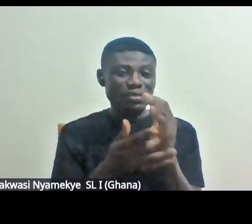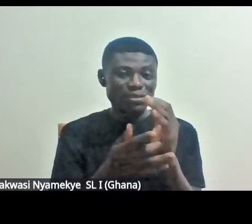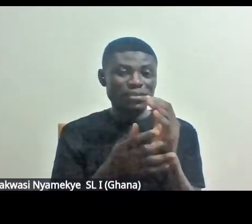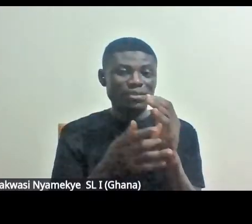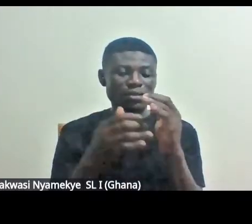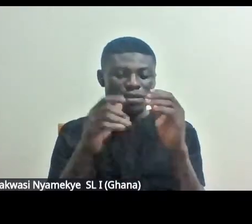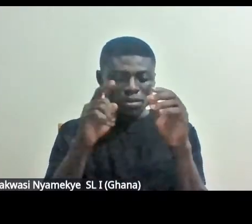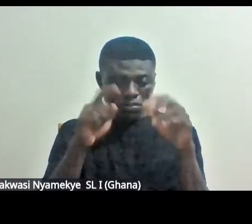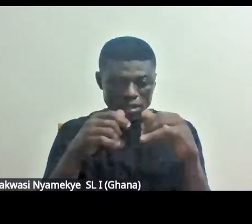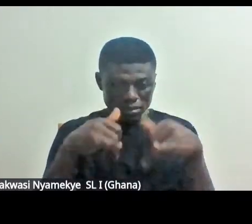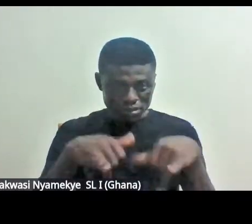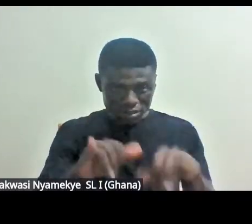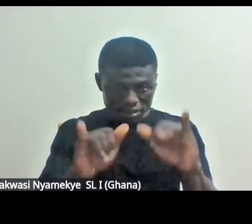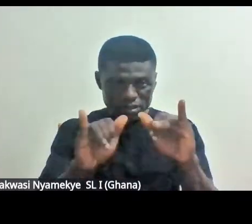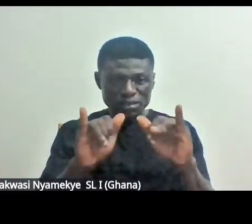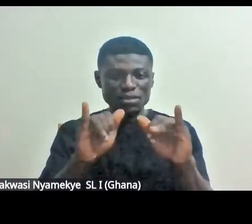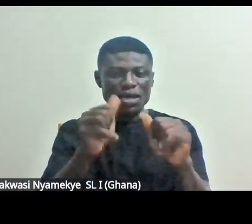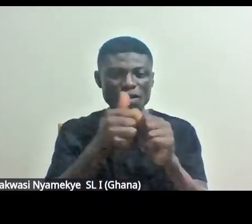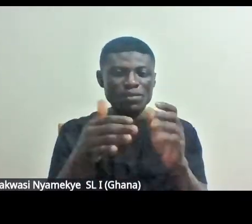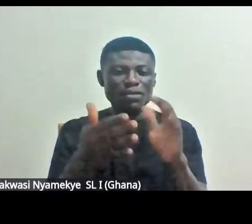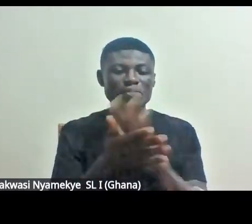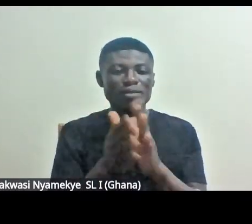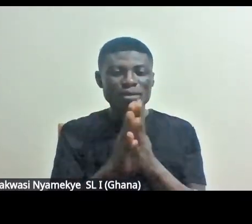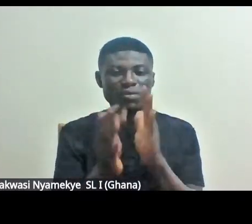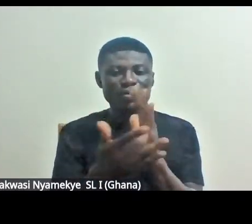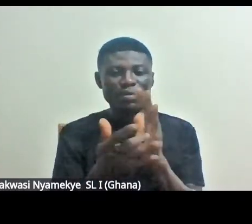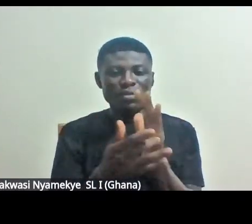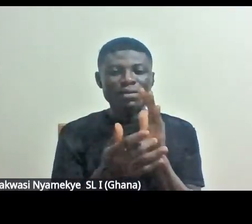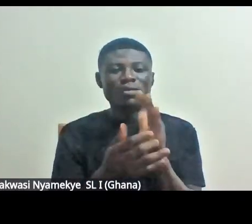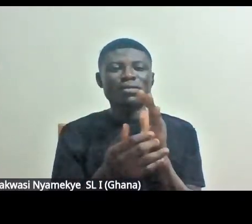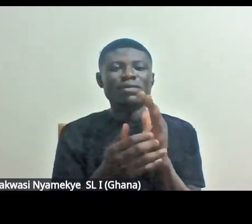come, technology. And now we have added